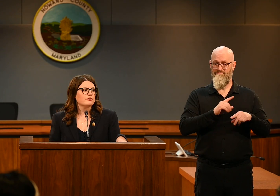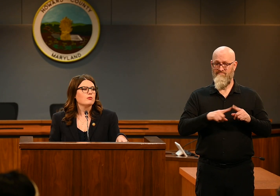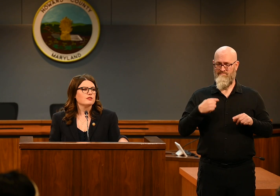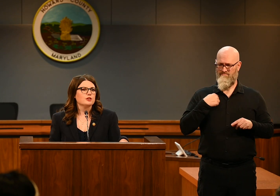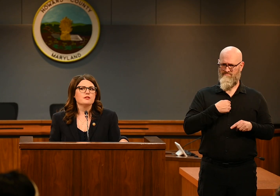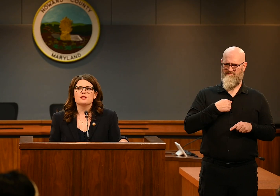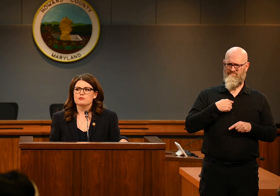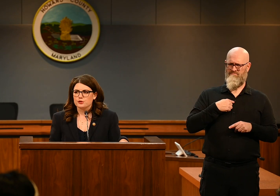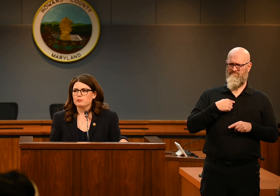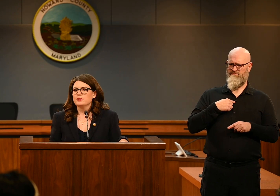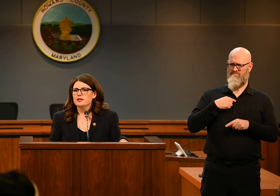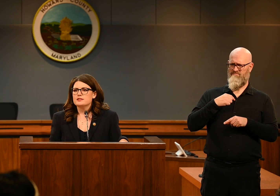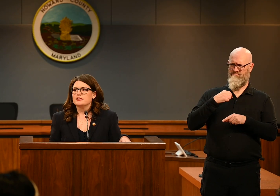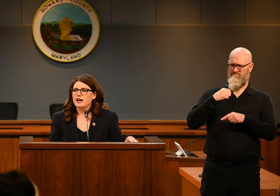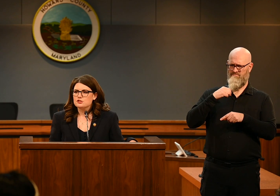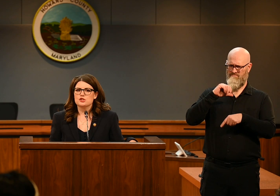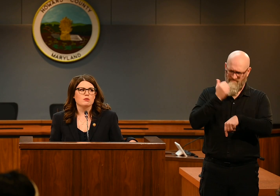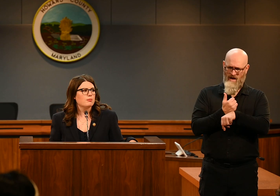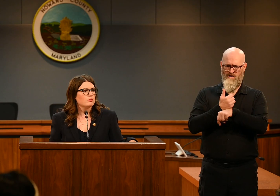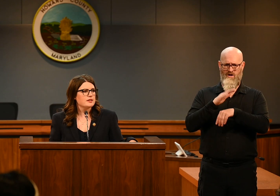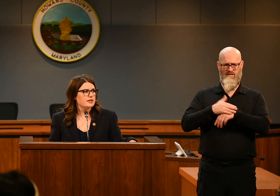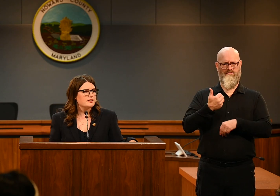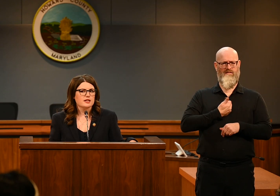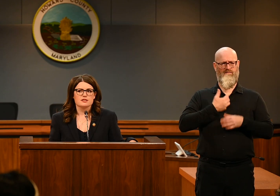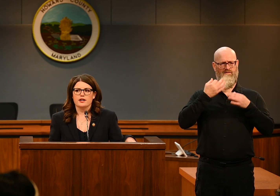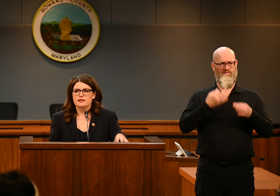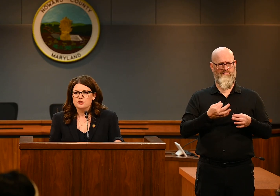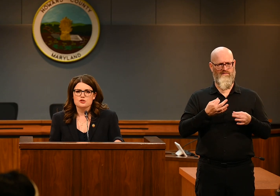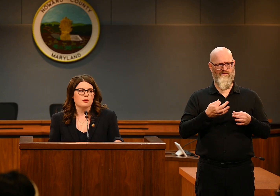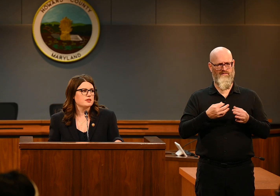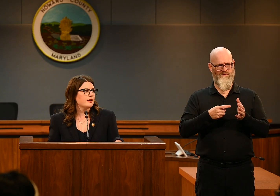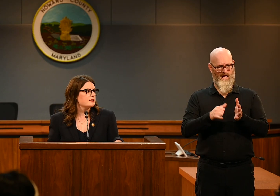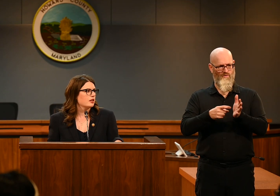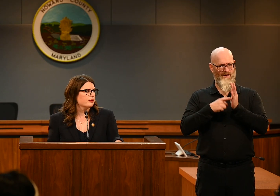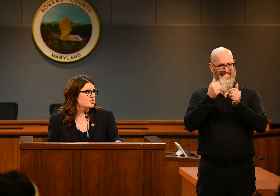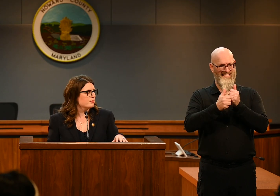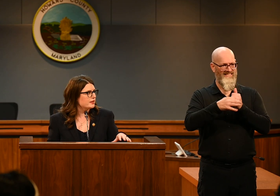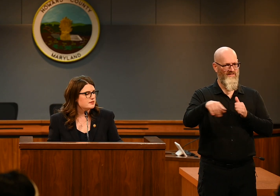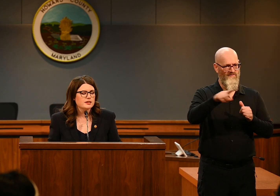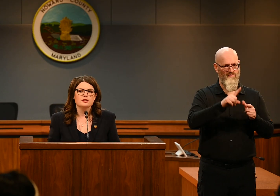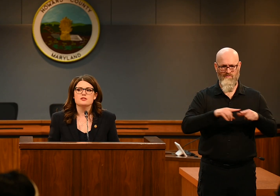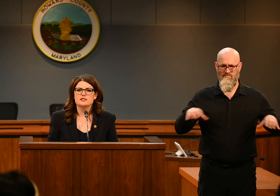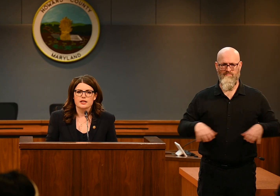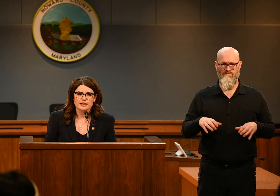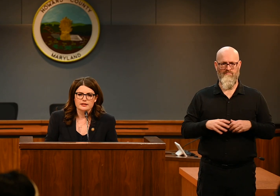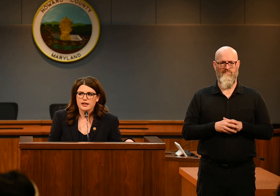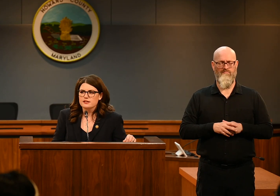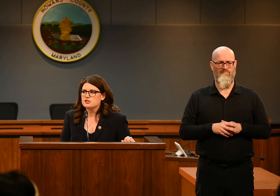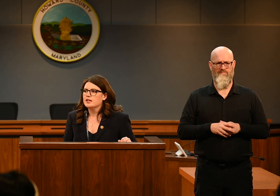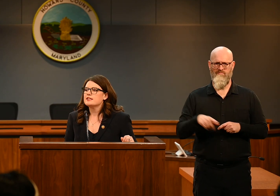each and every one of you in this room to not just show up on Wednesday and testify, not just show up today in celebration, but continue to